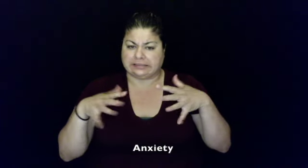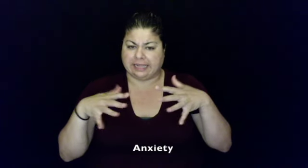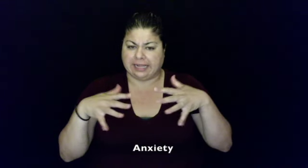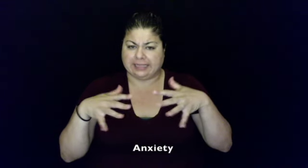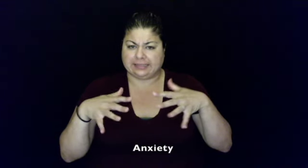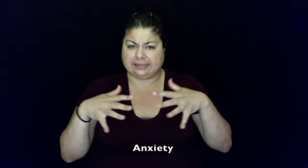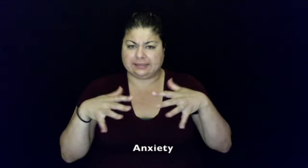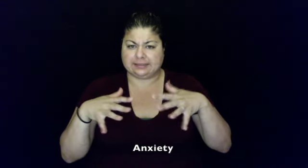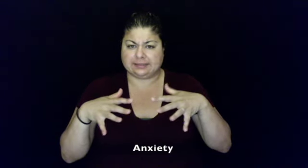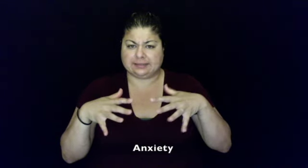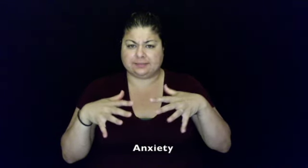Anxiety.